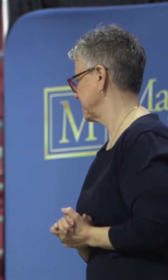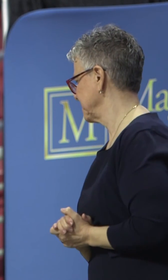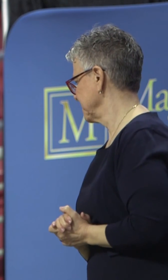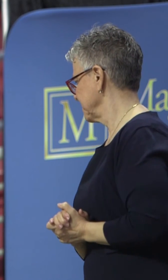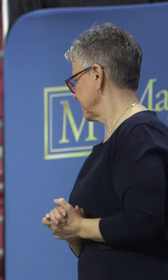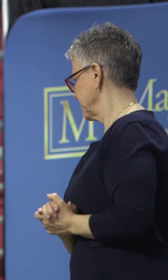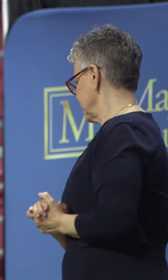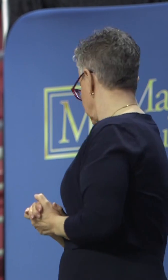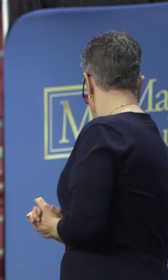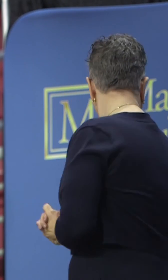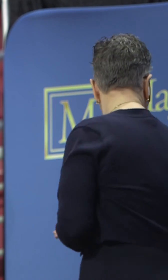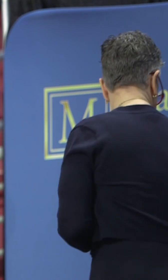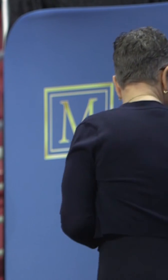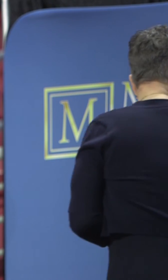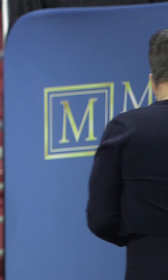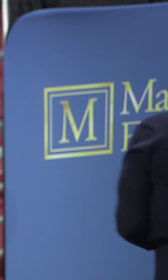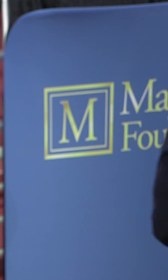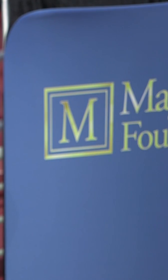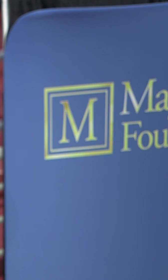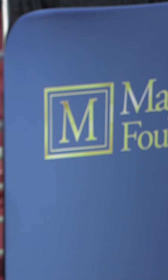Thank you. Thank